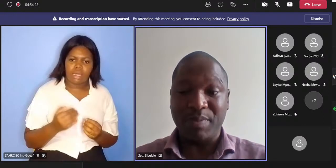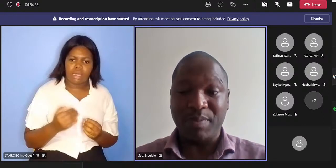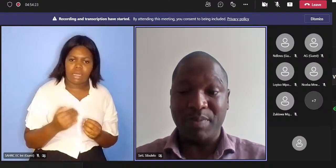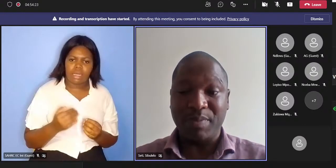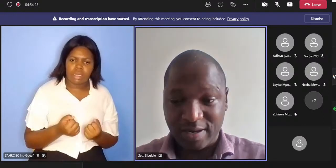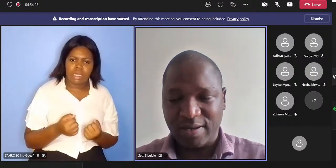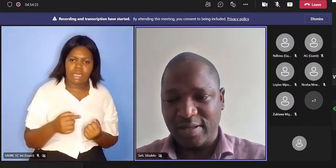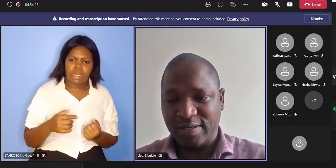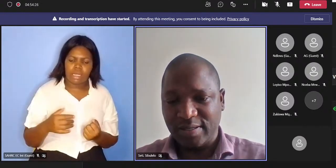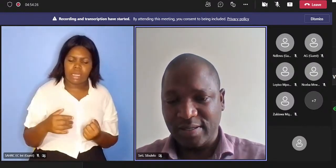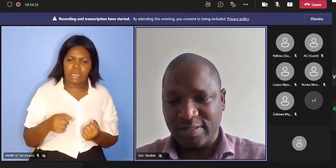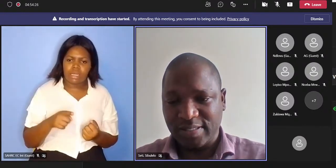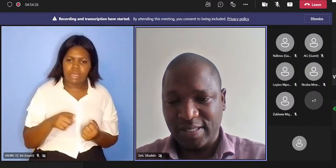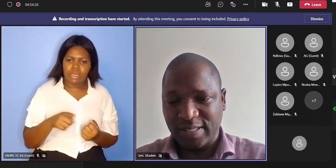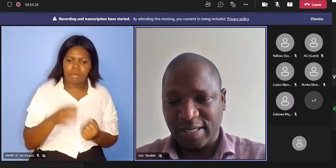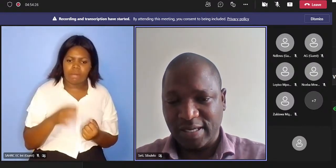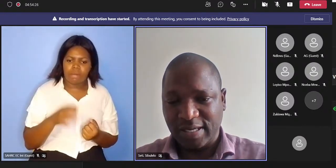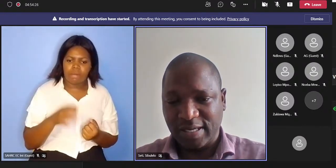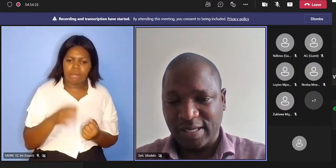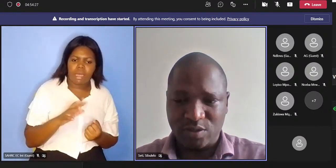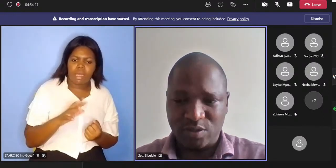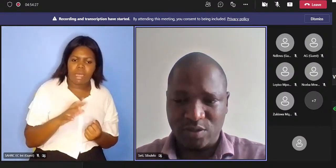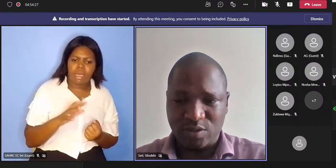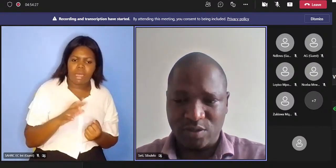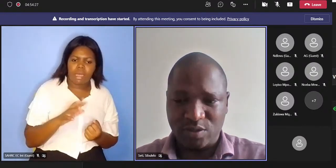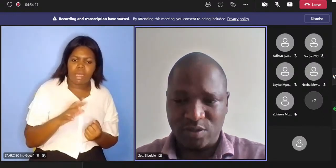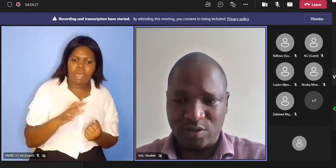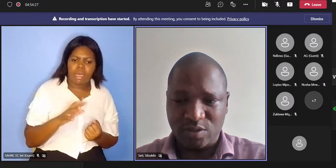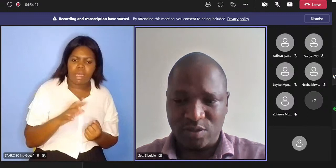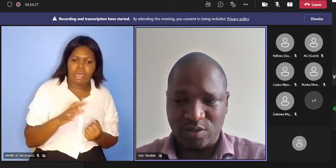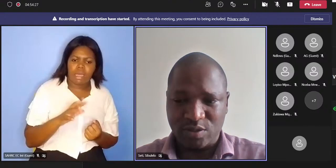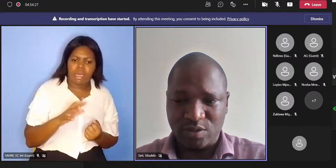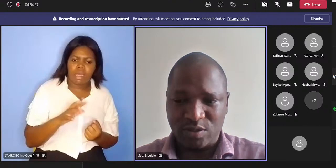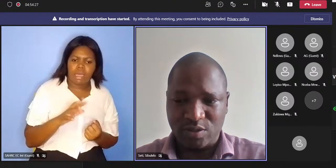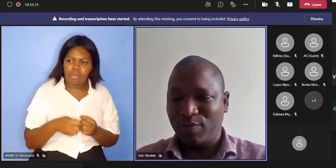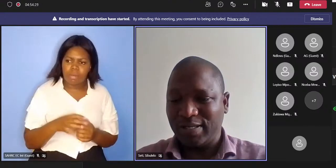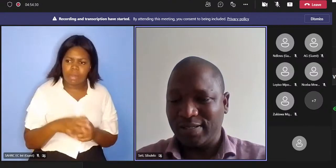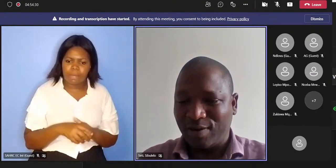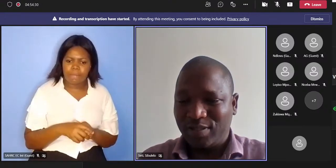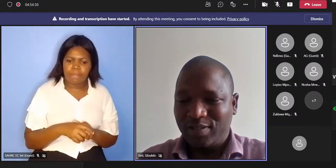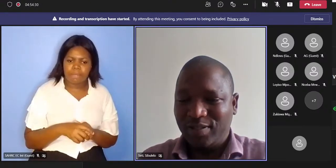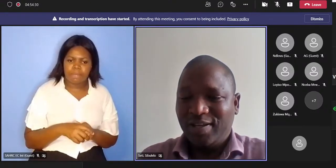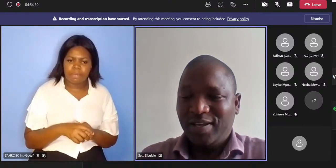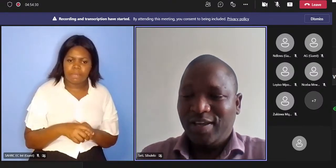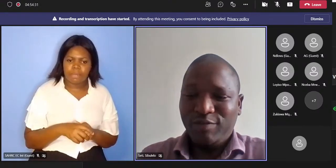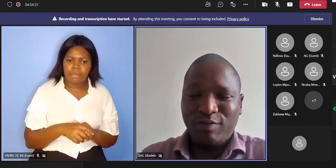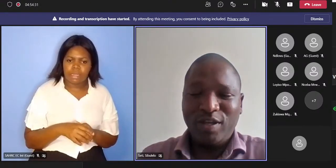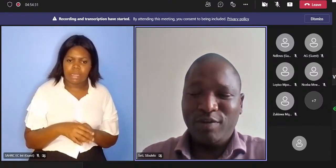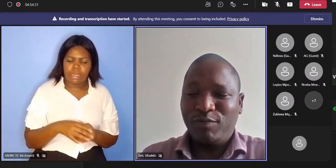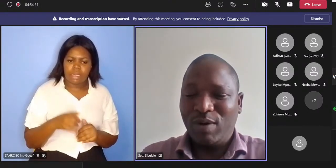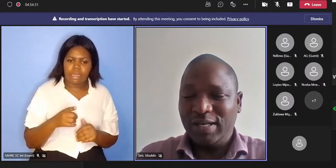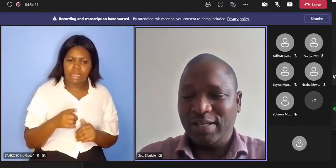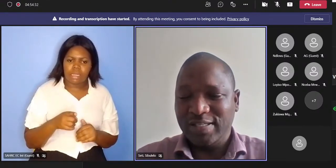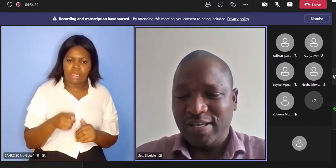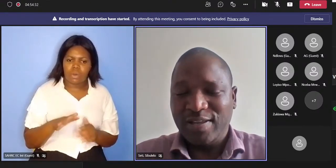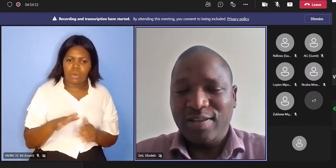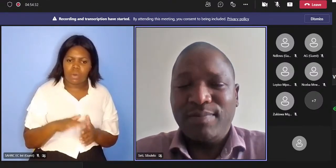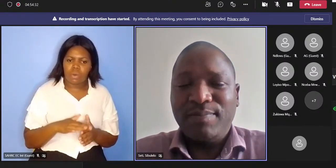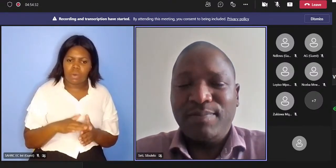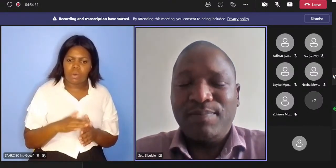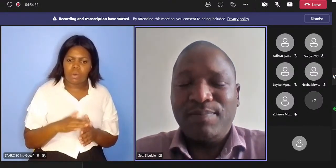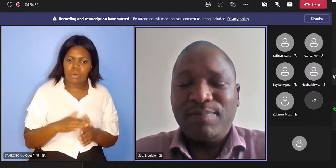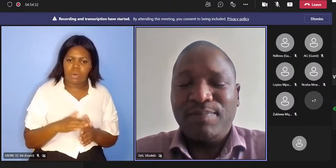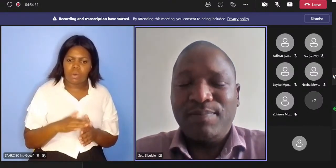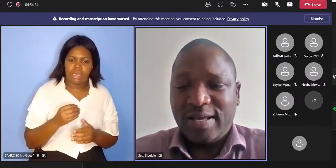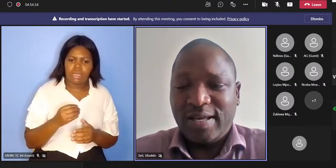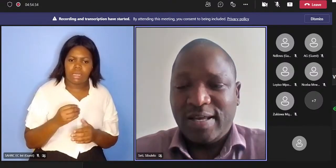even in circumstances such as these ones. Because as you correctly pointed out, even if one can say